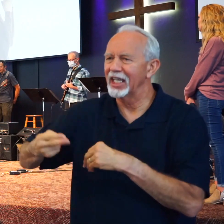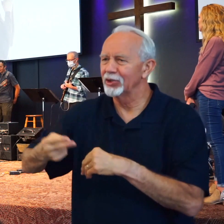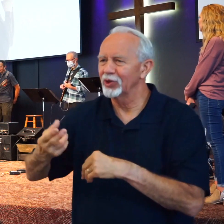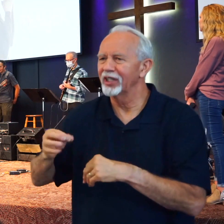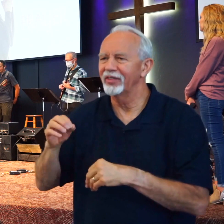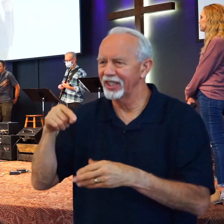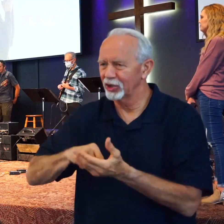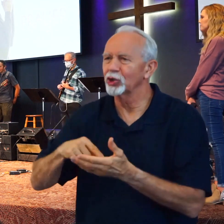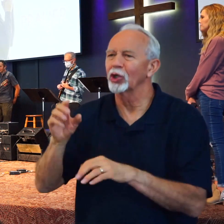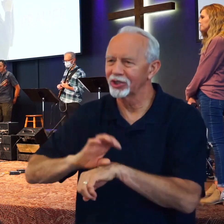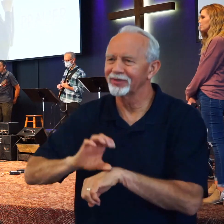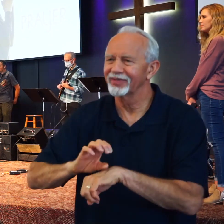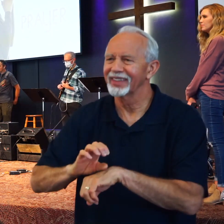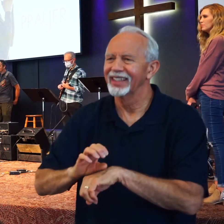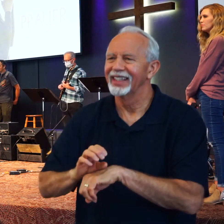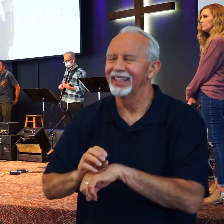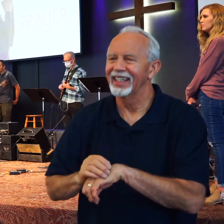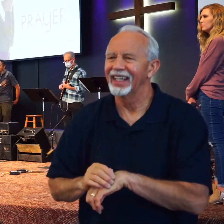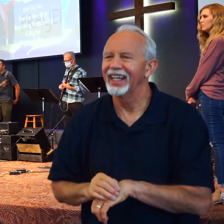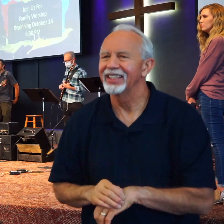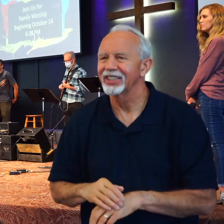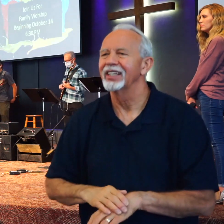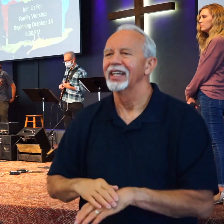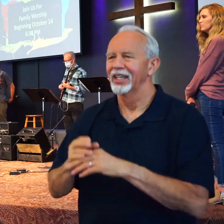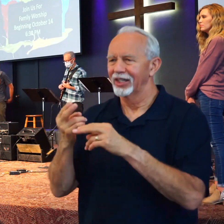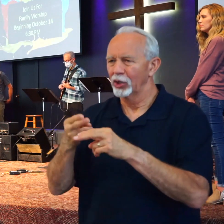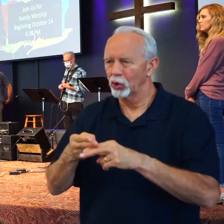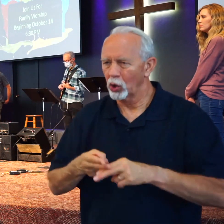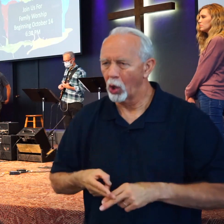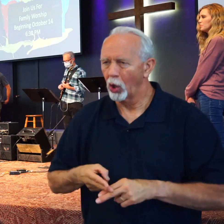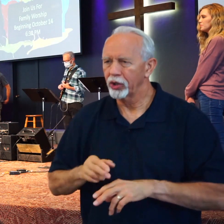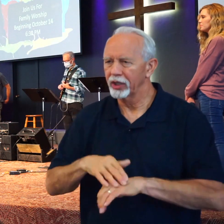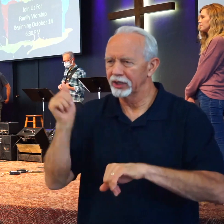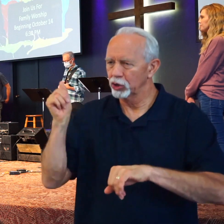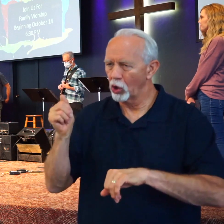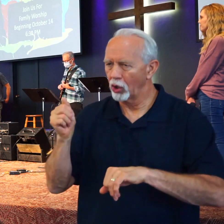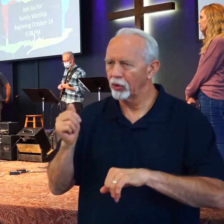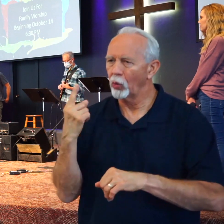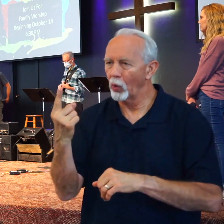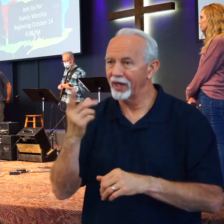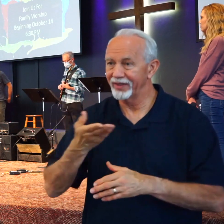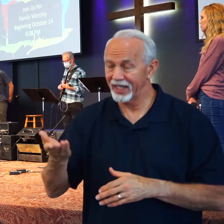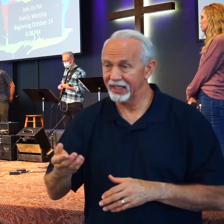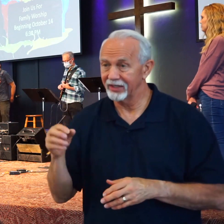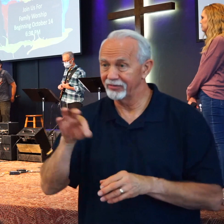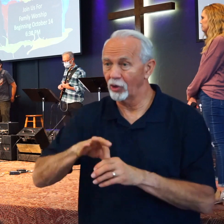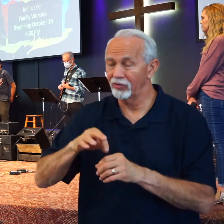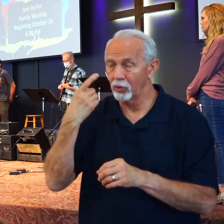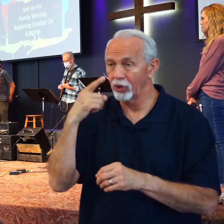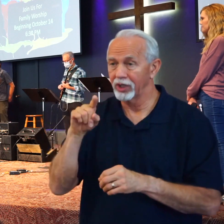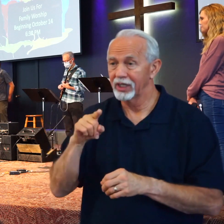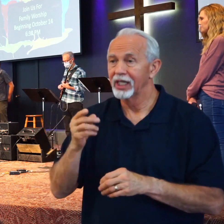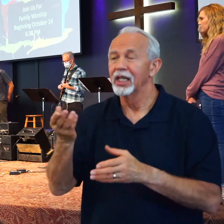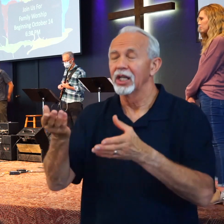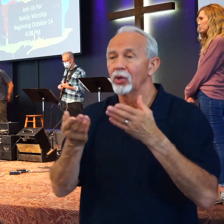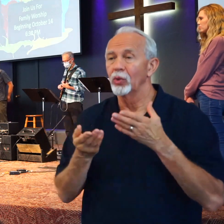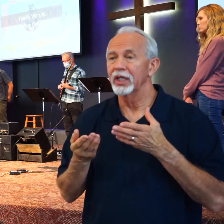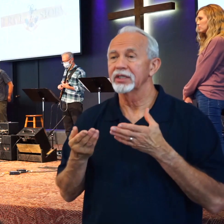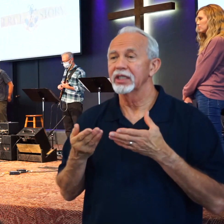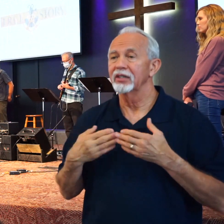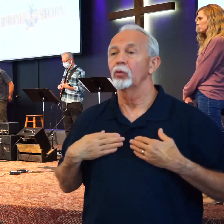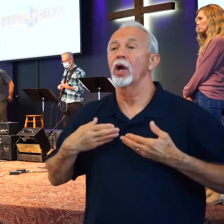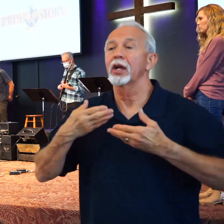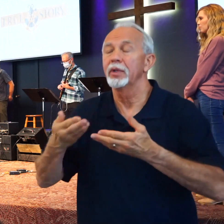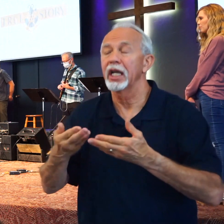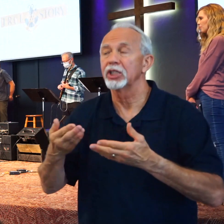Canyons Church. It is a called business meeting. There's one item on the agenda, which is to receive a recommendation from